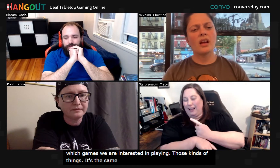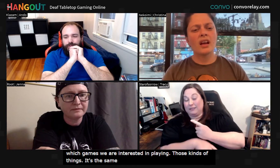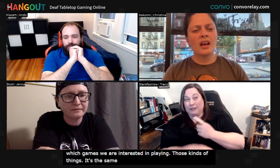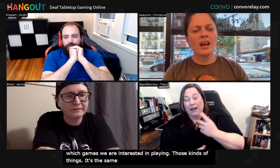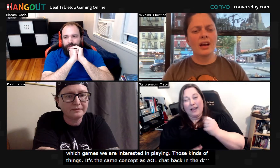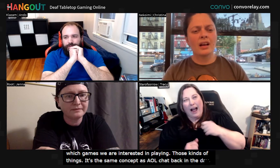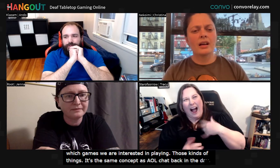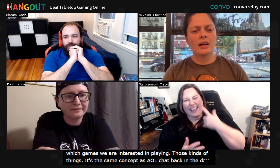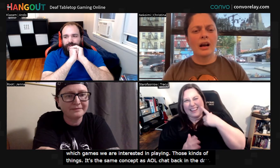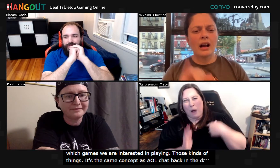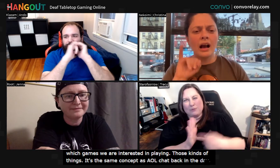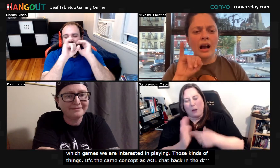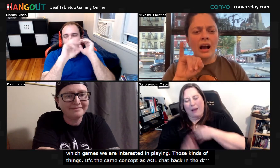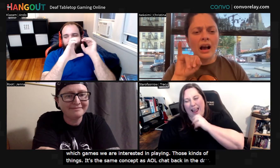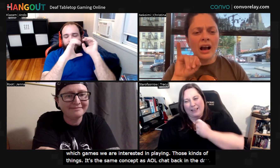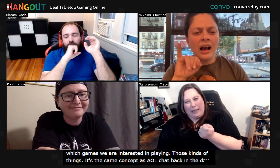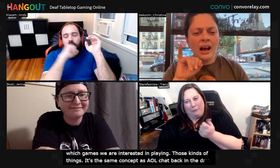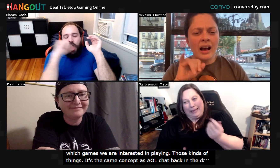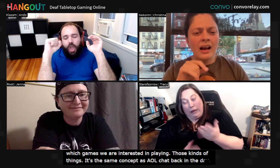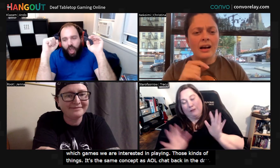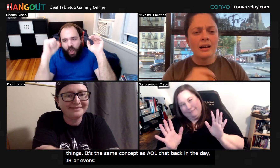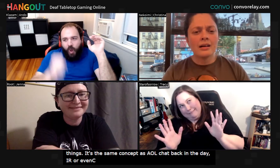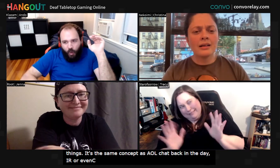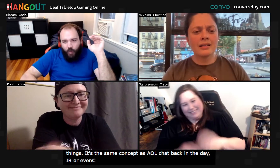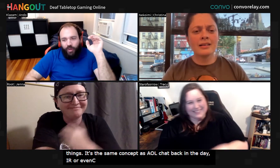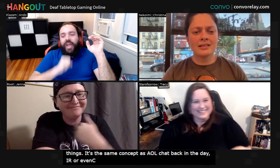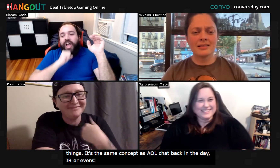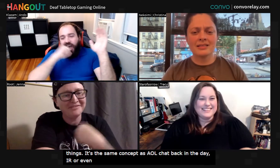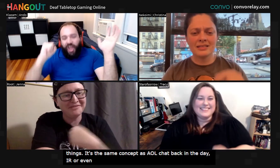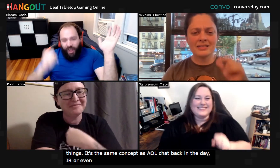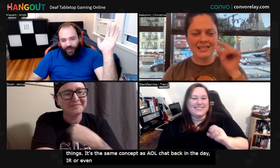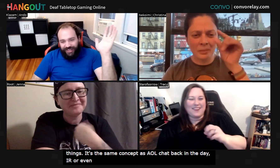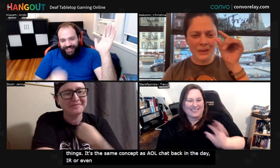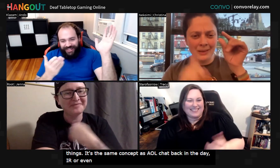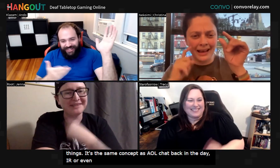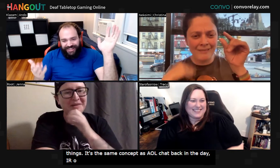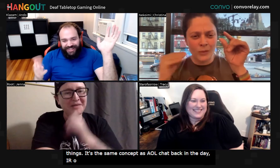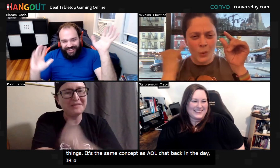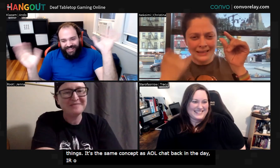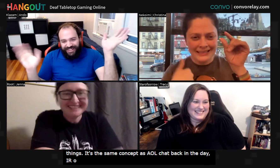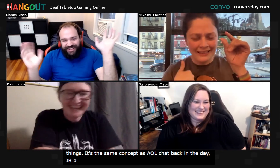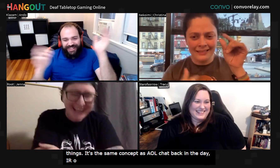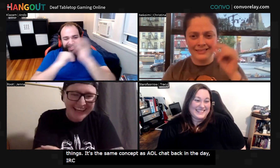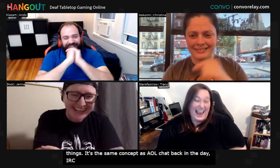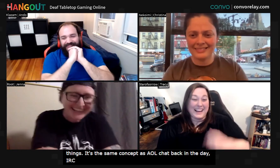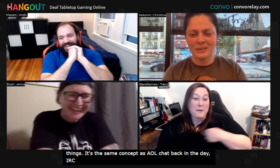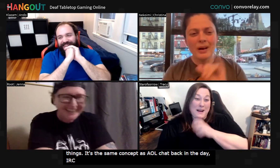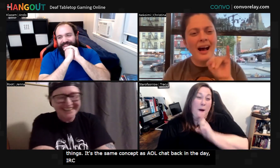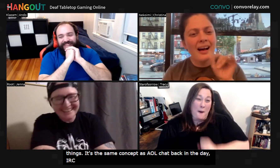IRC, which was another type of chat feature. I think I'm showing my age a That's little bit. old, really, Sorry. really old, an old thing.